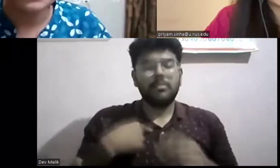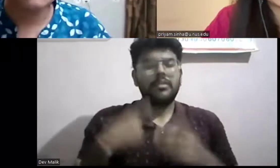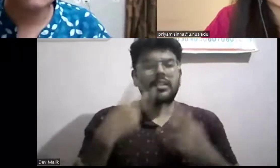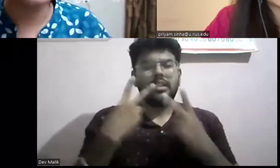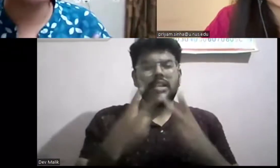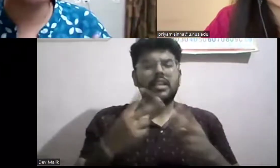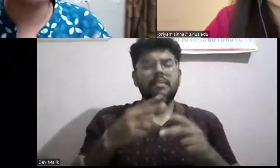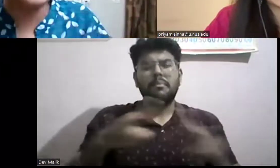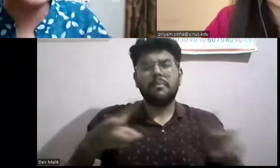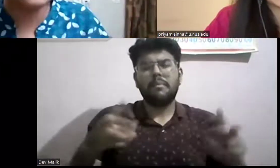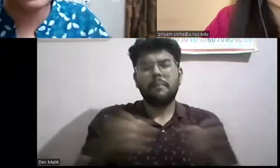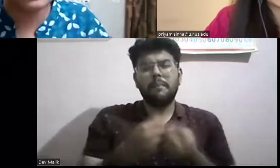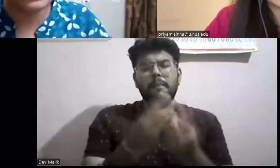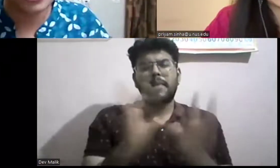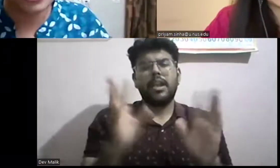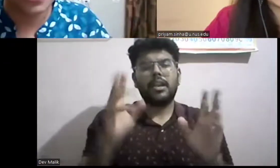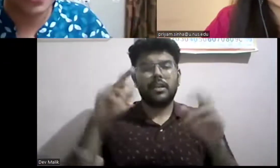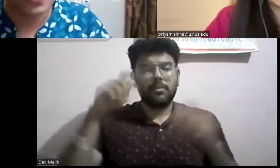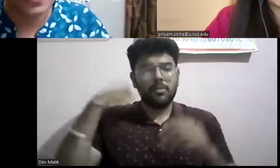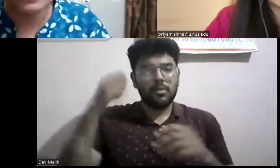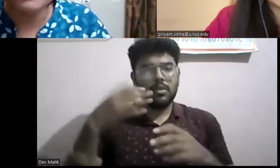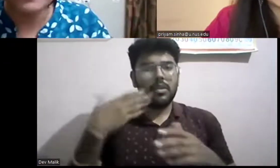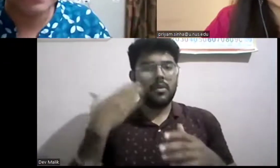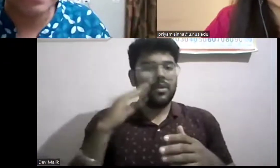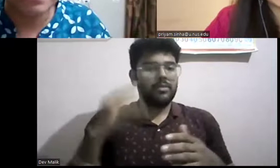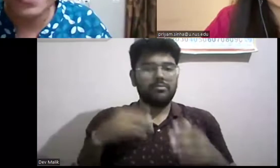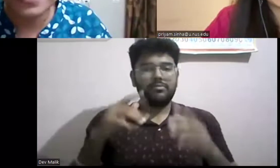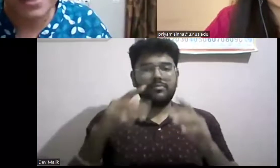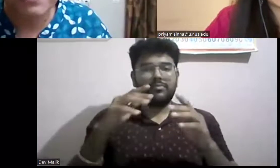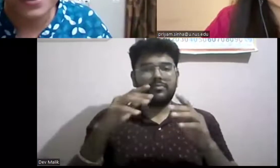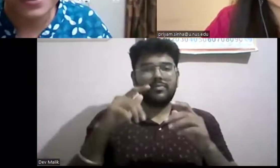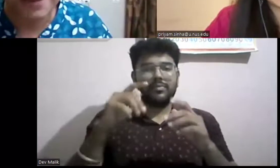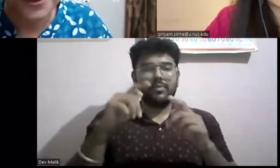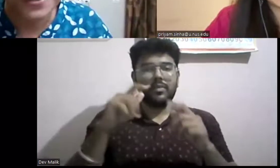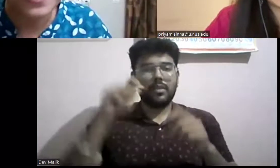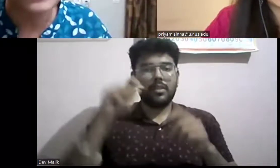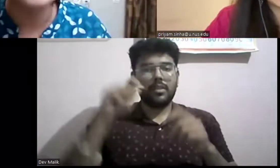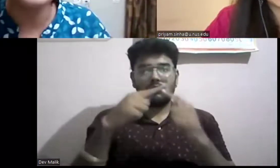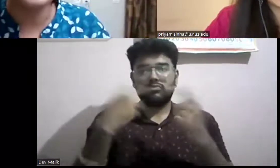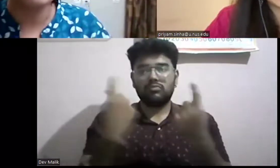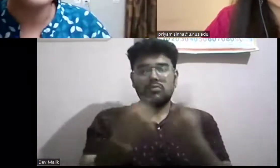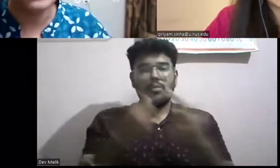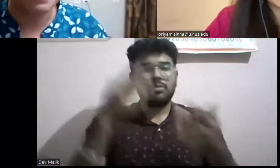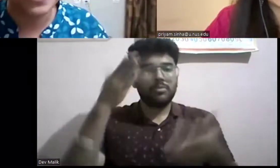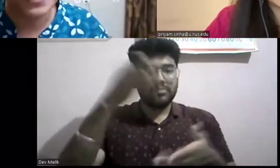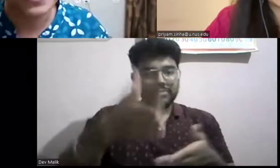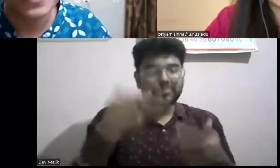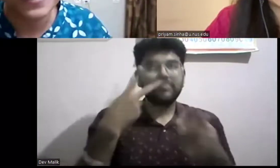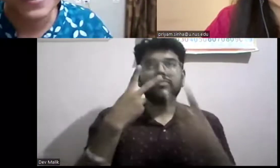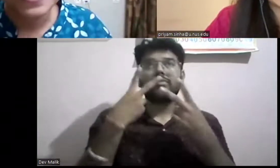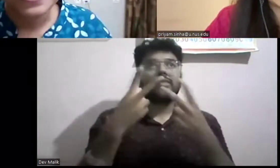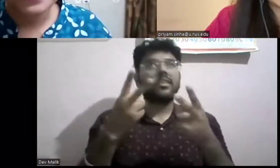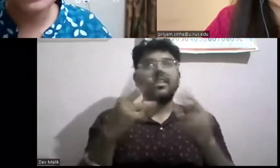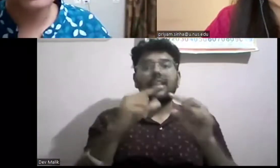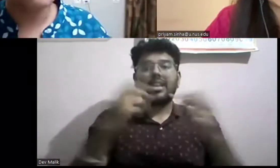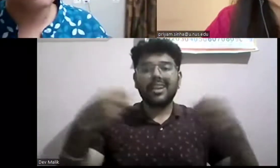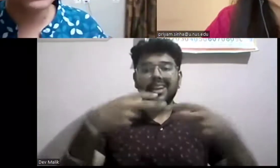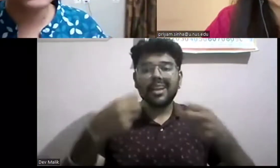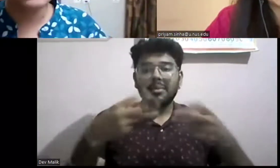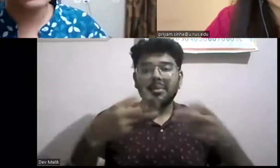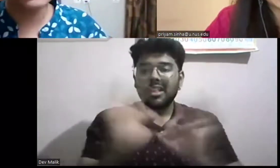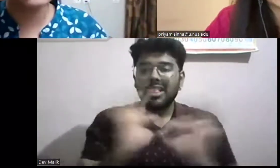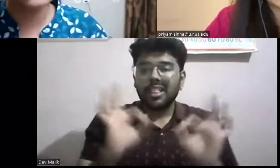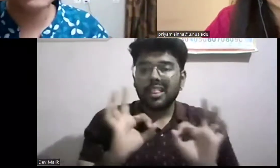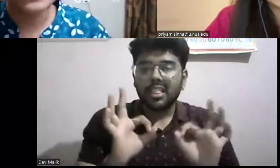films, and you enter a cinema hall and the film doesn't have any captions, it doesn't have any subtitles. So